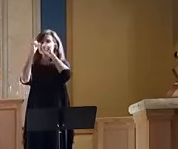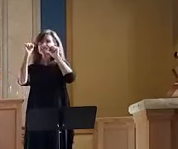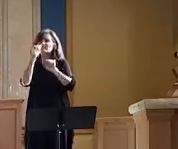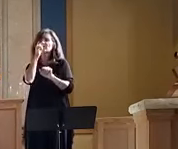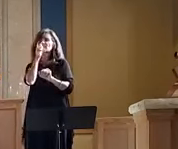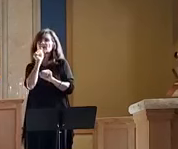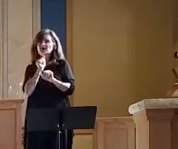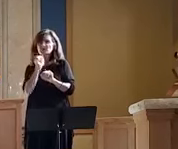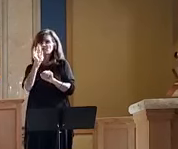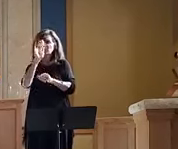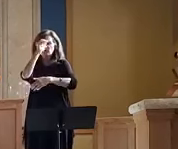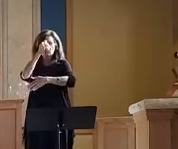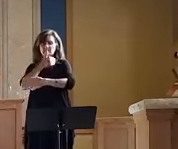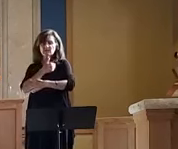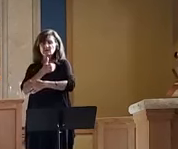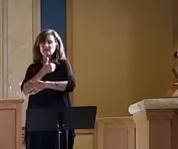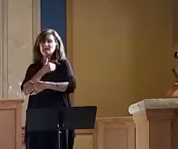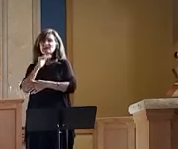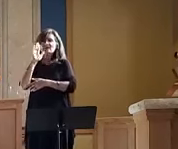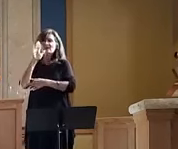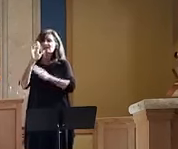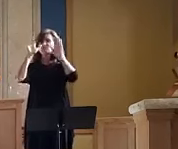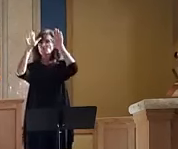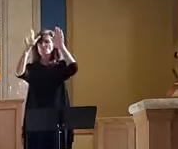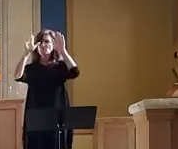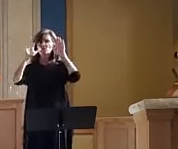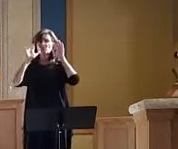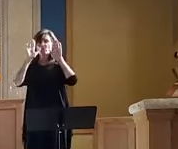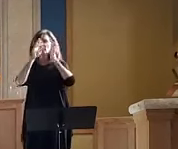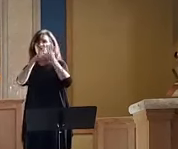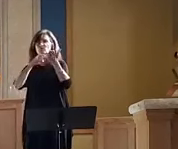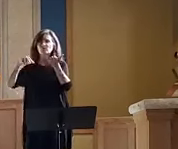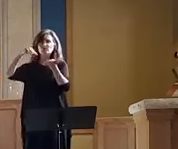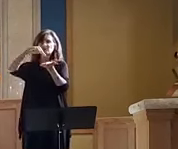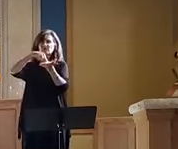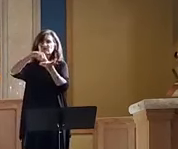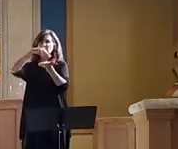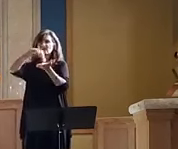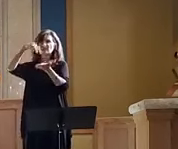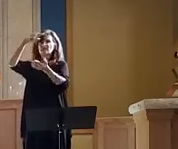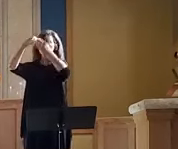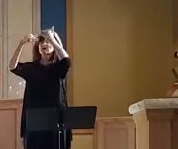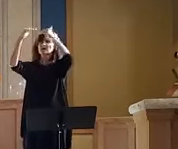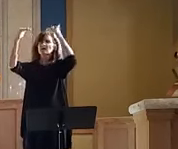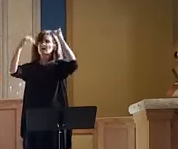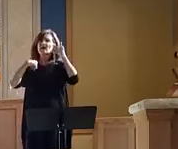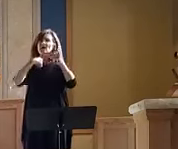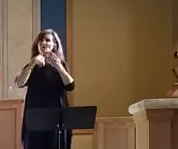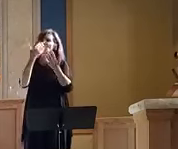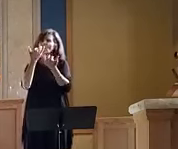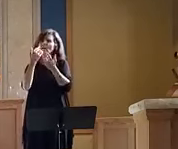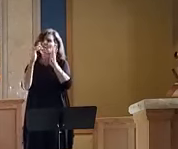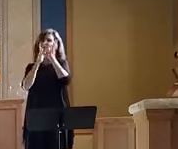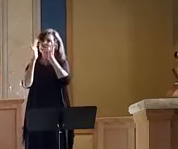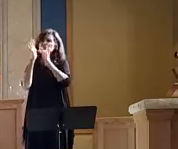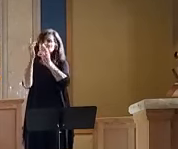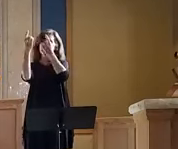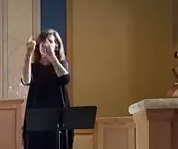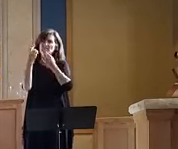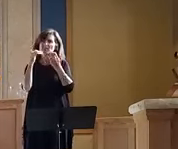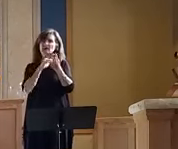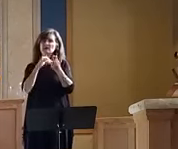your Son, his wondrous resurrection and ascension into heaven, and as we look forward to his second coming, we offer you